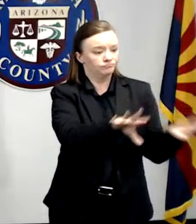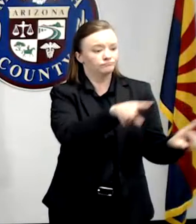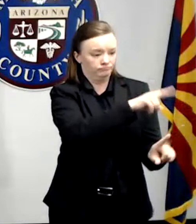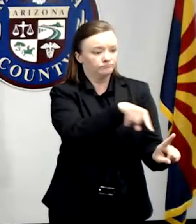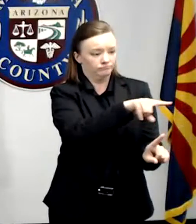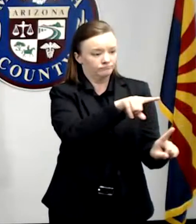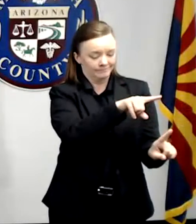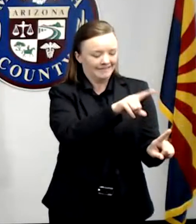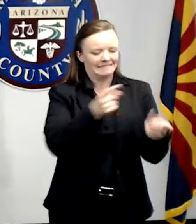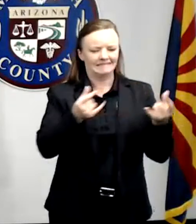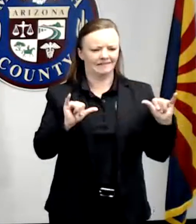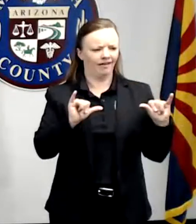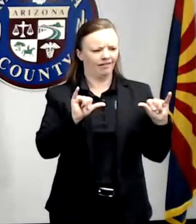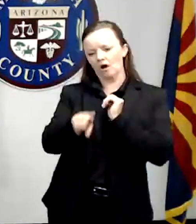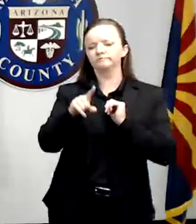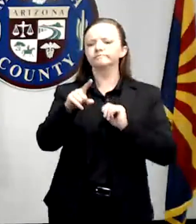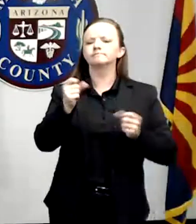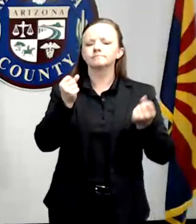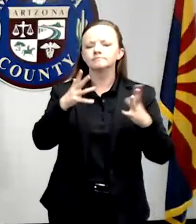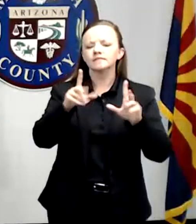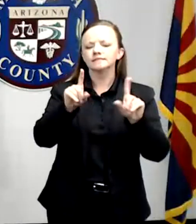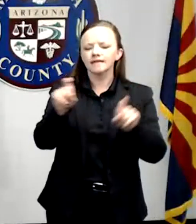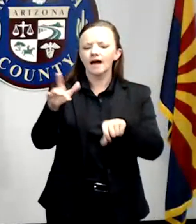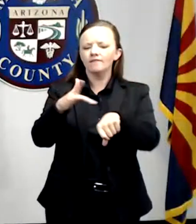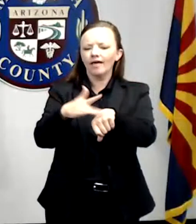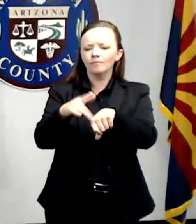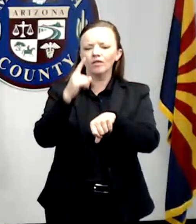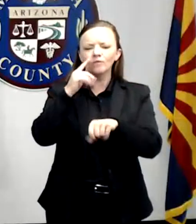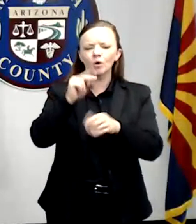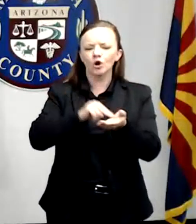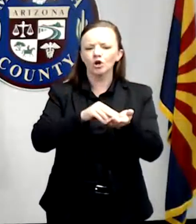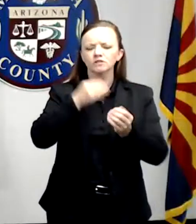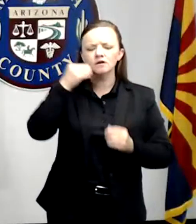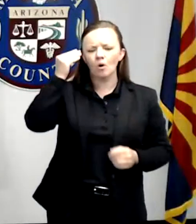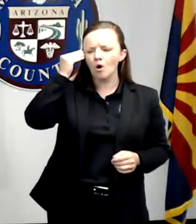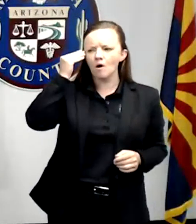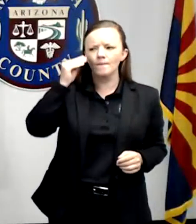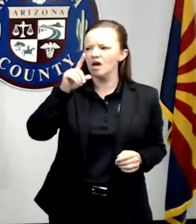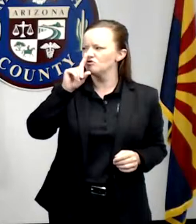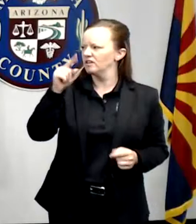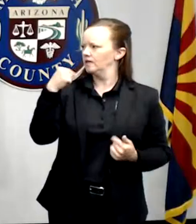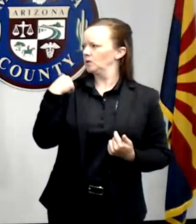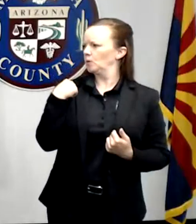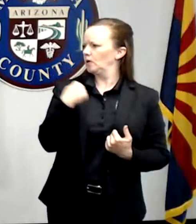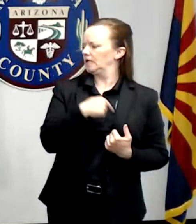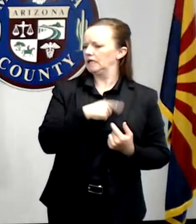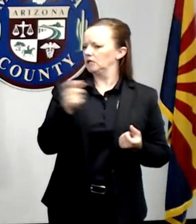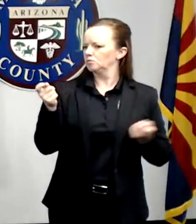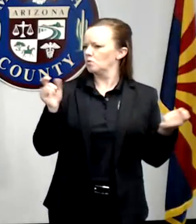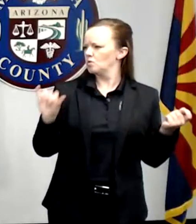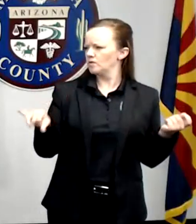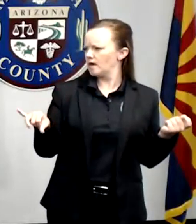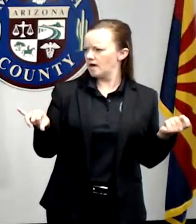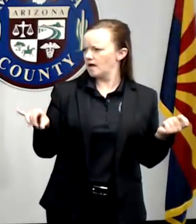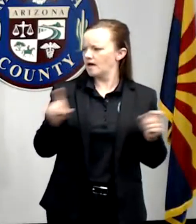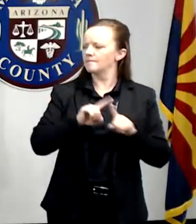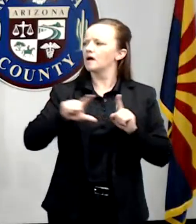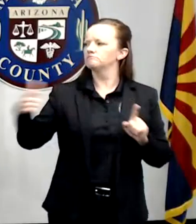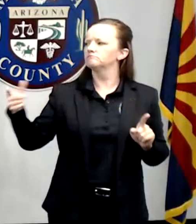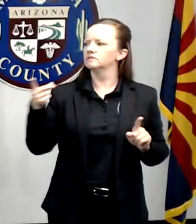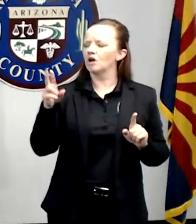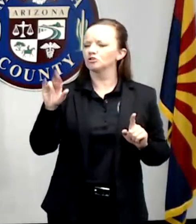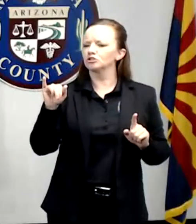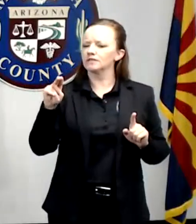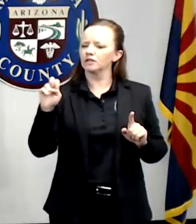having difficulty getting actually diagnosed? of testing, and I'm not sure that's really within our control, but Dr. Sonnenschein can speak to that.